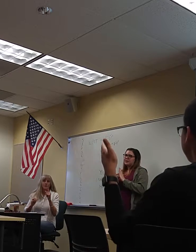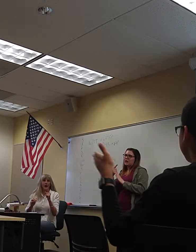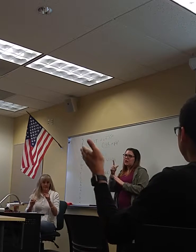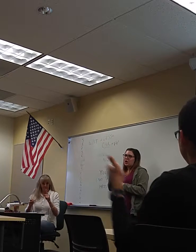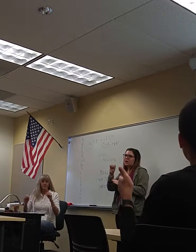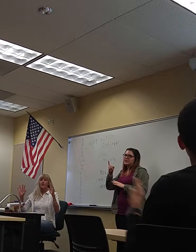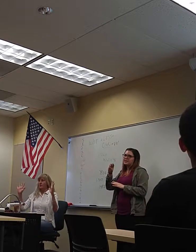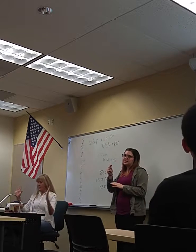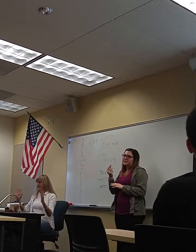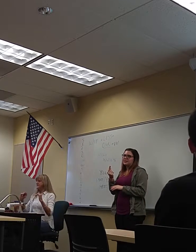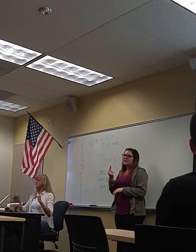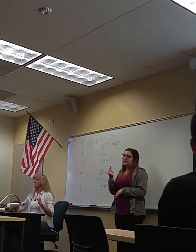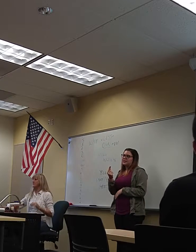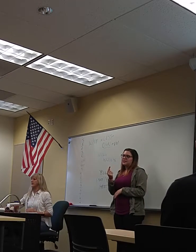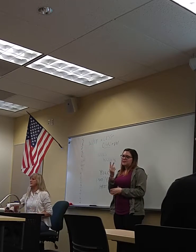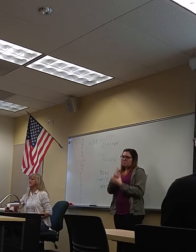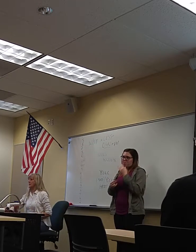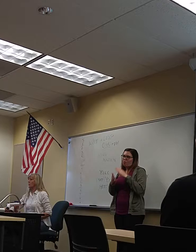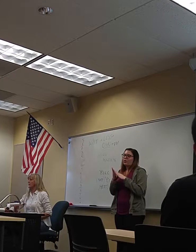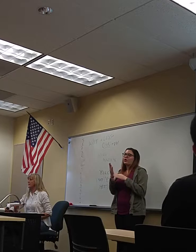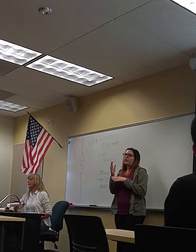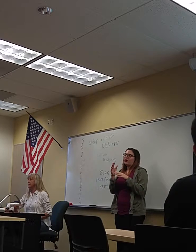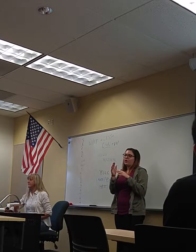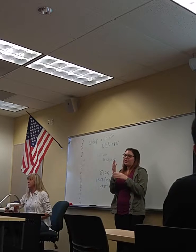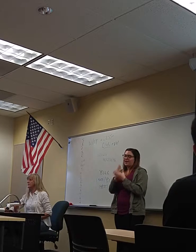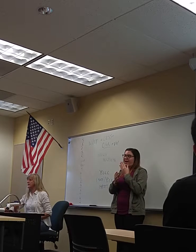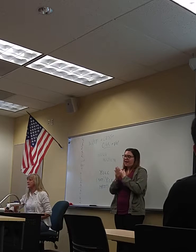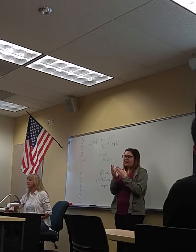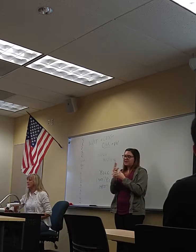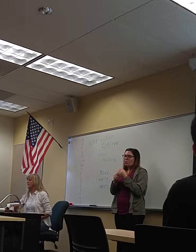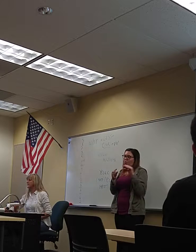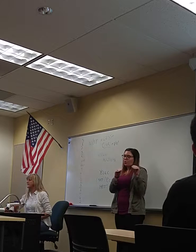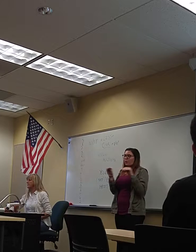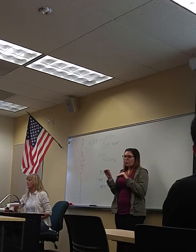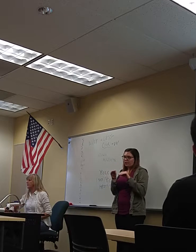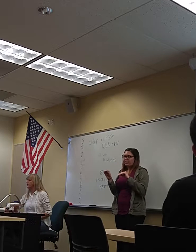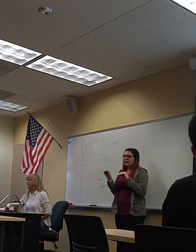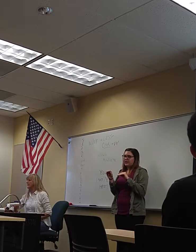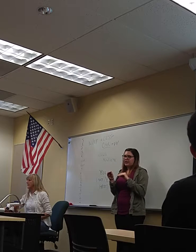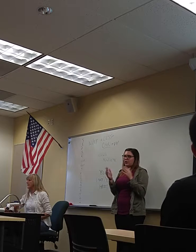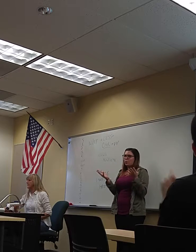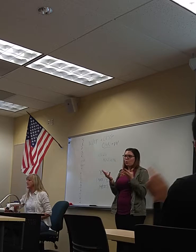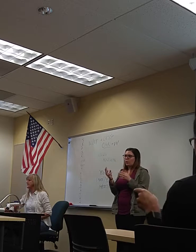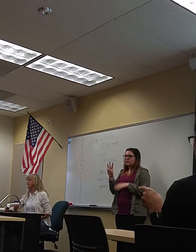Right, but your hands are moving. So what you're going to do is, and what does WH mean, Alana? Please don't